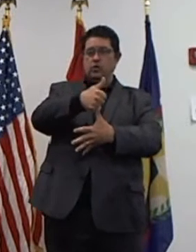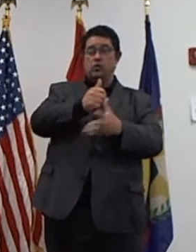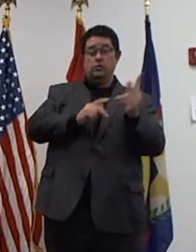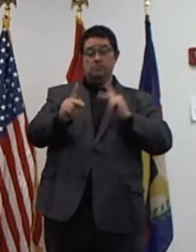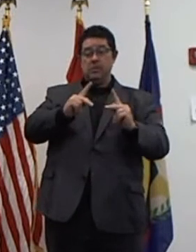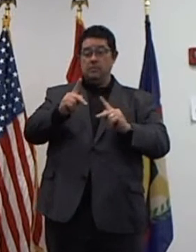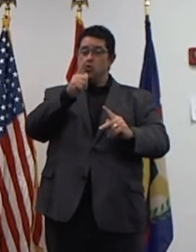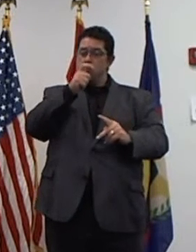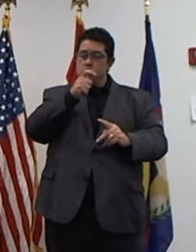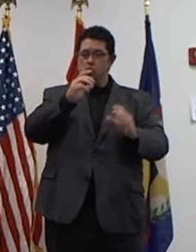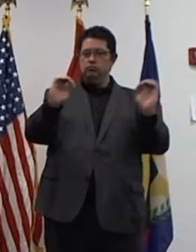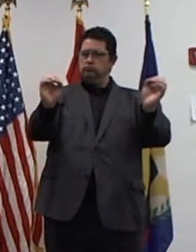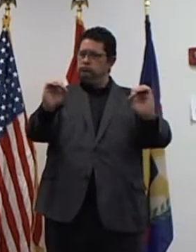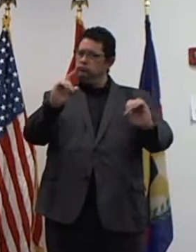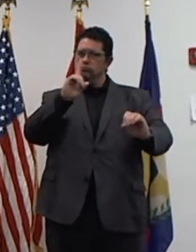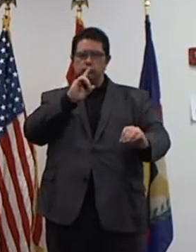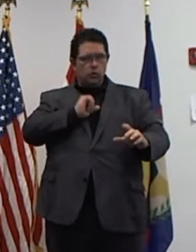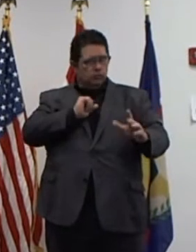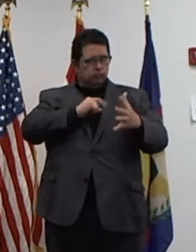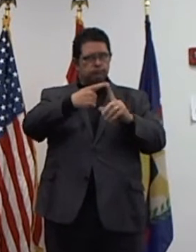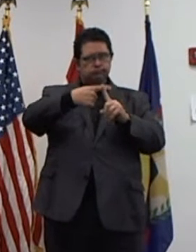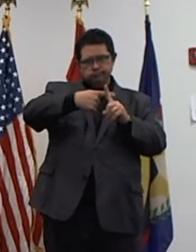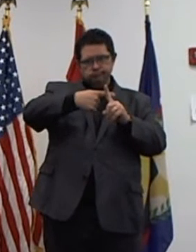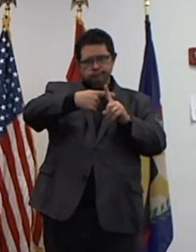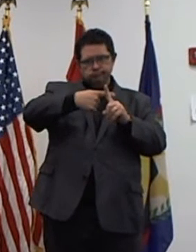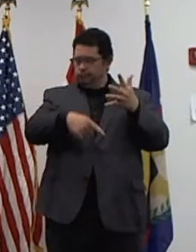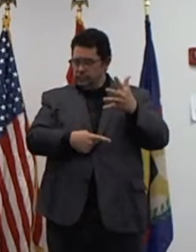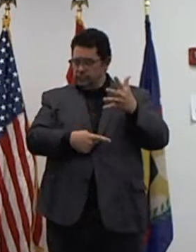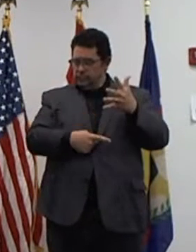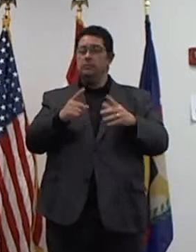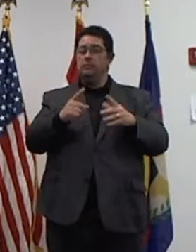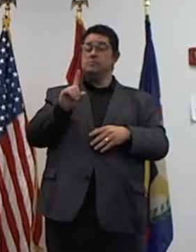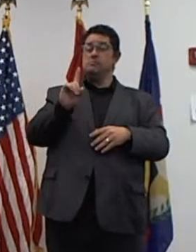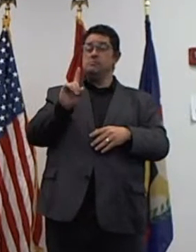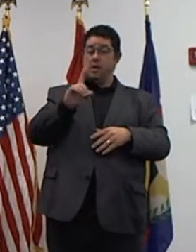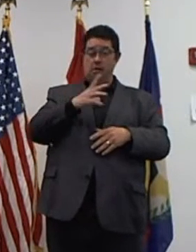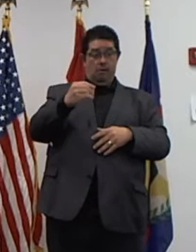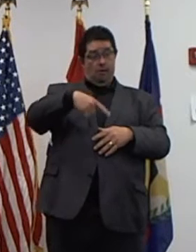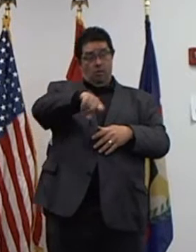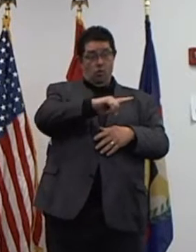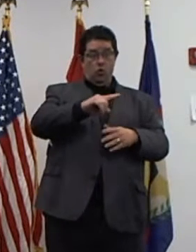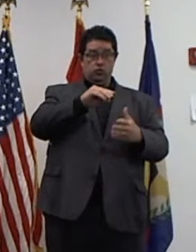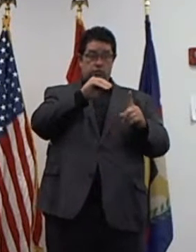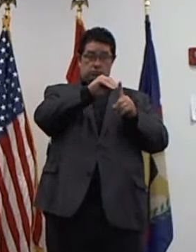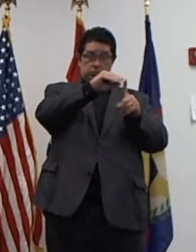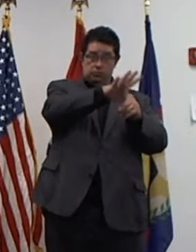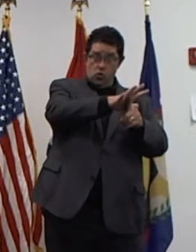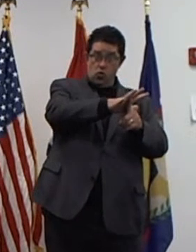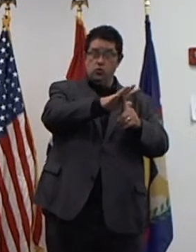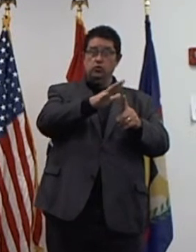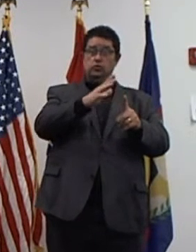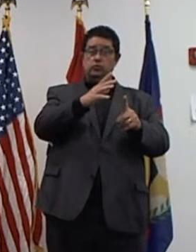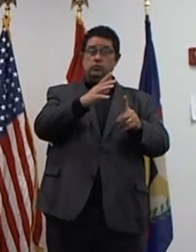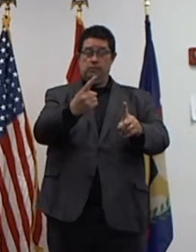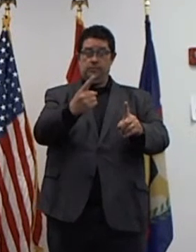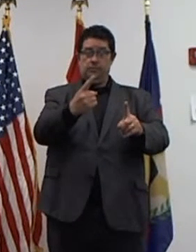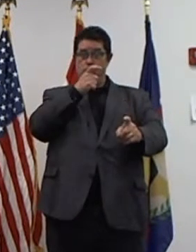individuals who are symptomatic and individuals who have been exposed to someone who is known to have